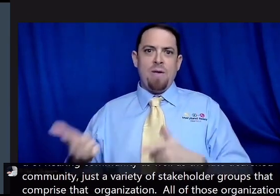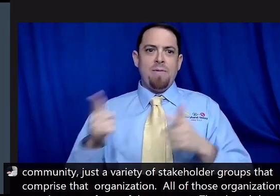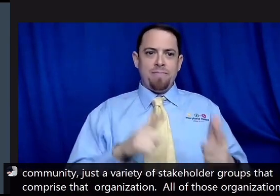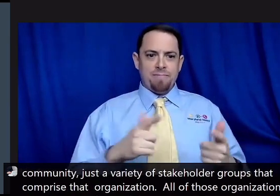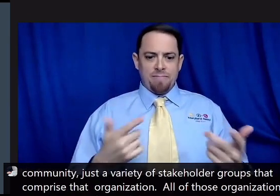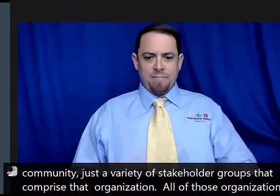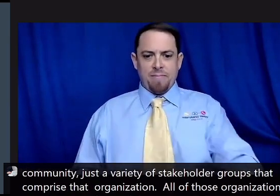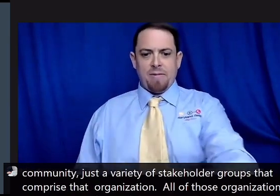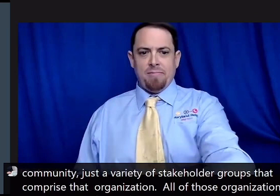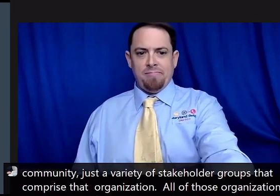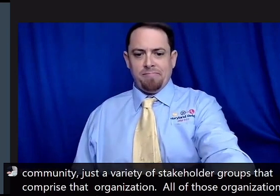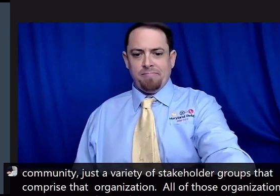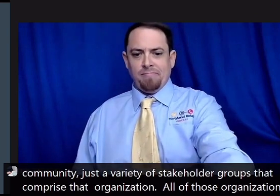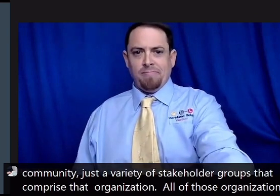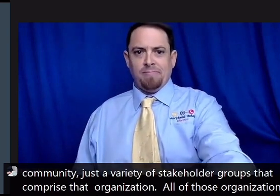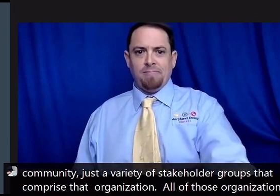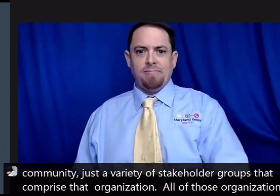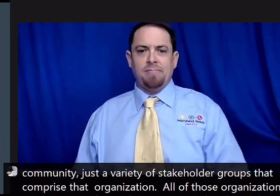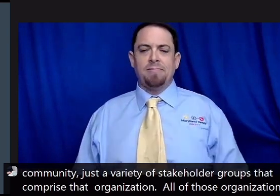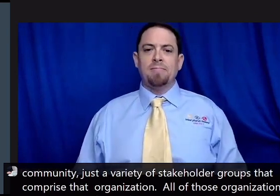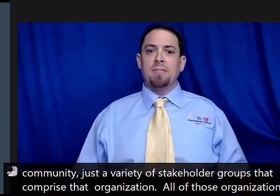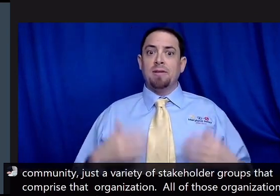excited.